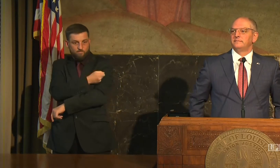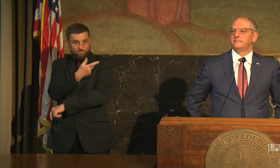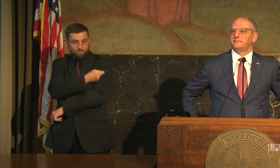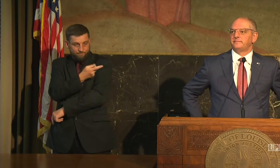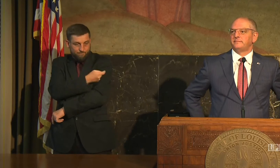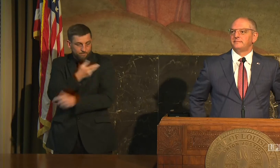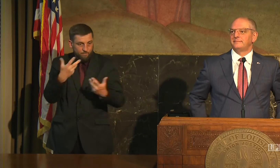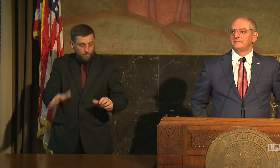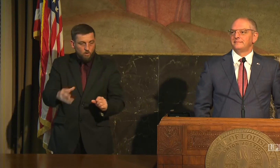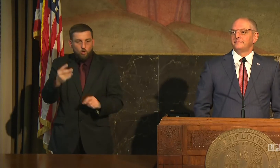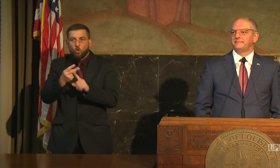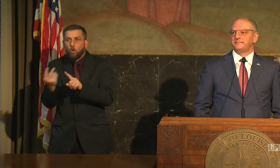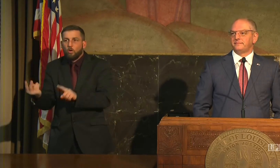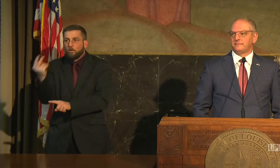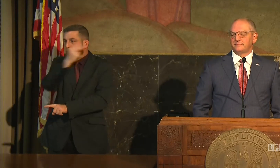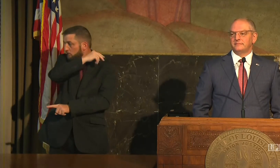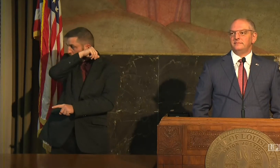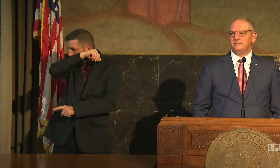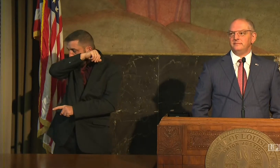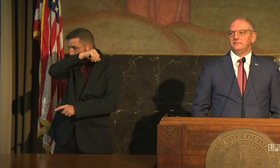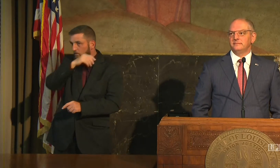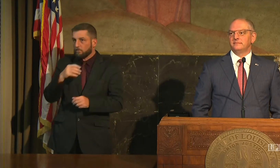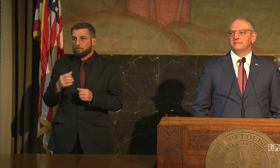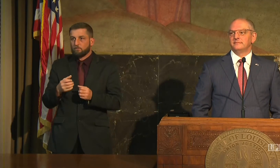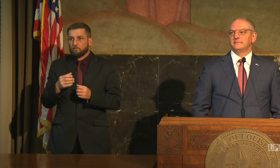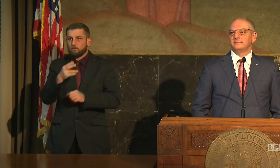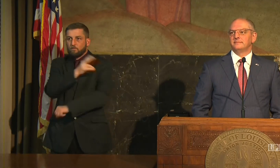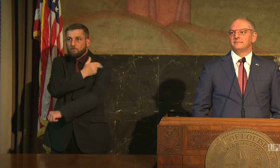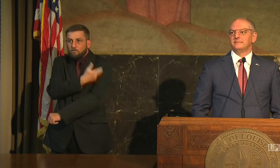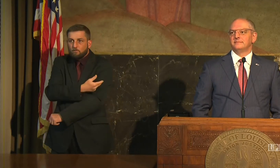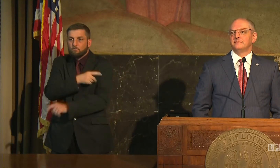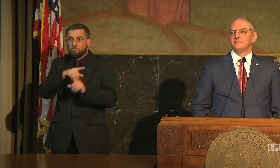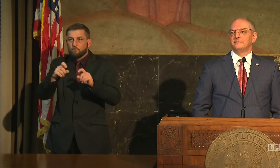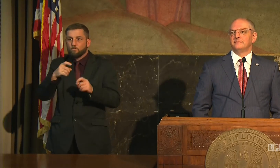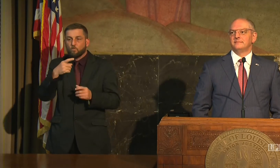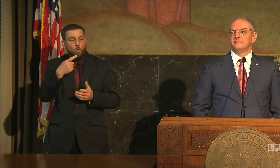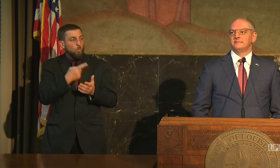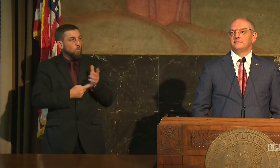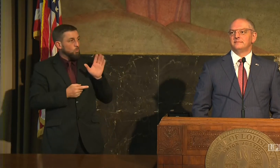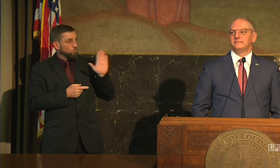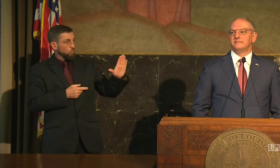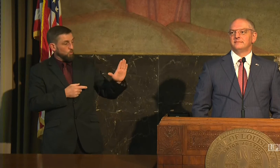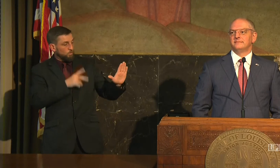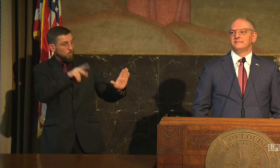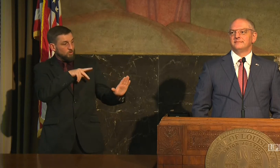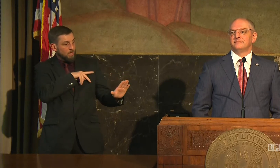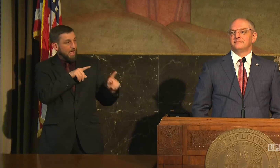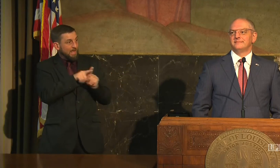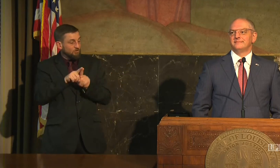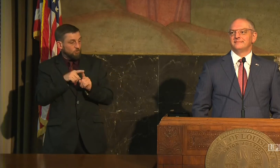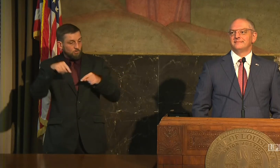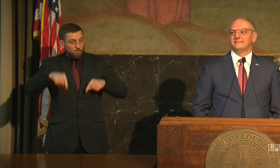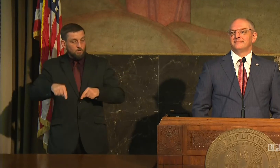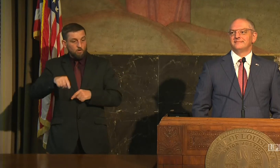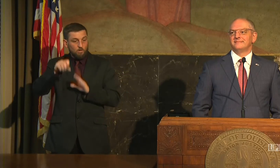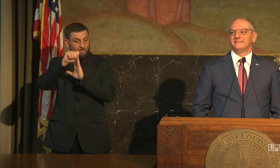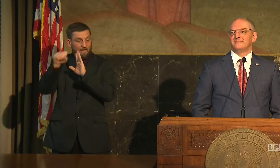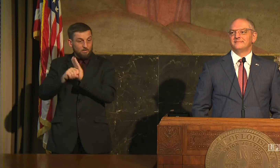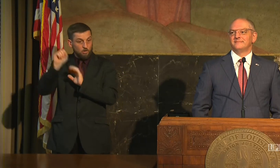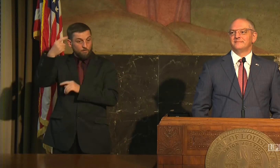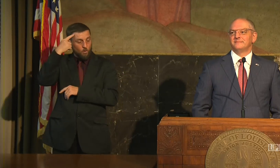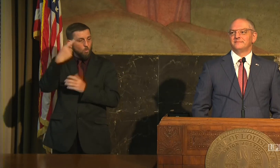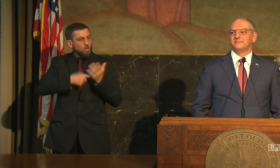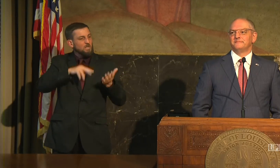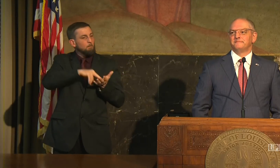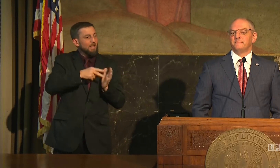Looking back where we were with hospitalizations, people on ventilators, what does it mean to you personally as the governor of this great state to see the